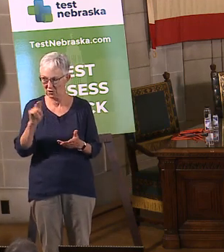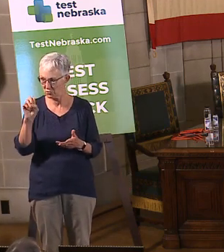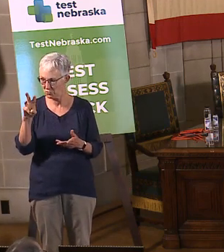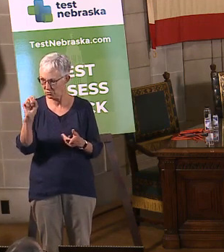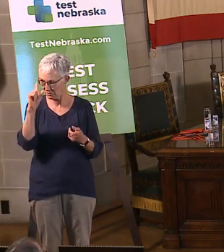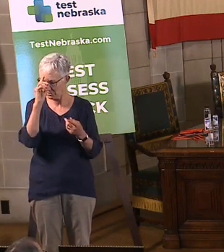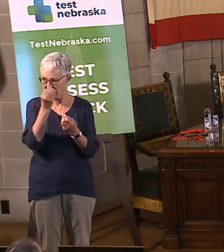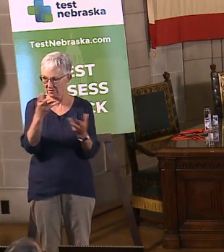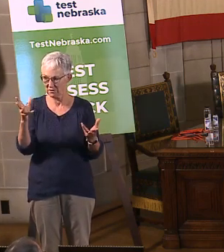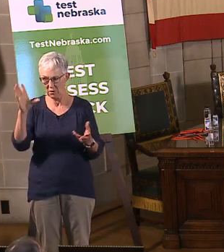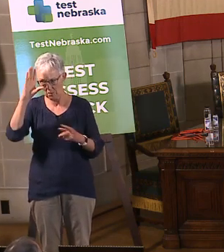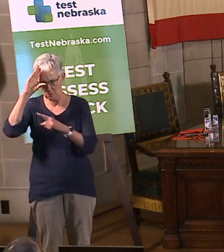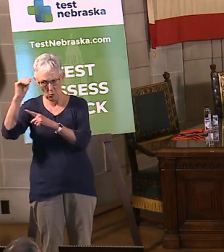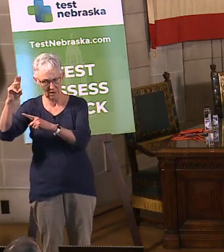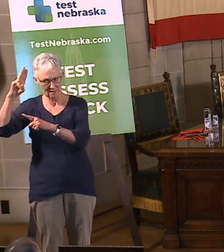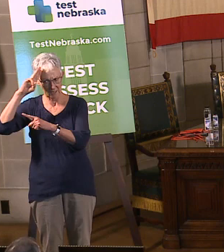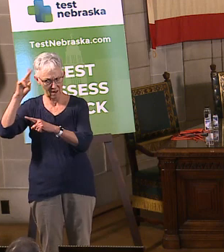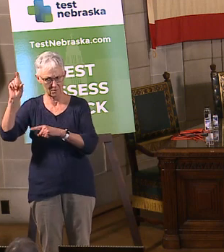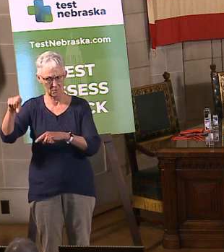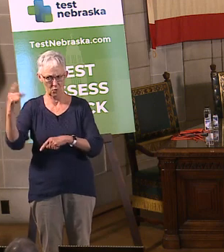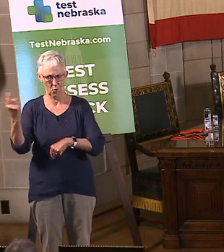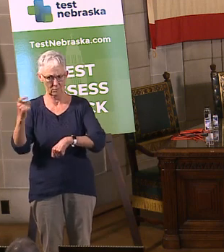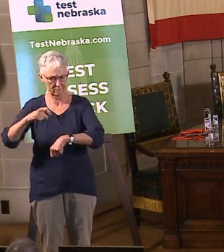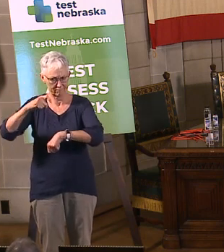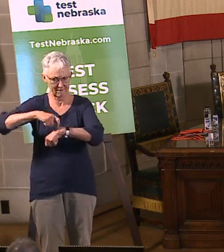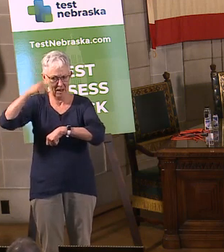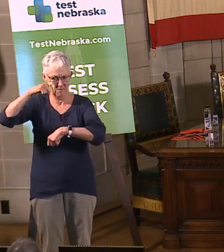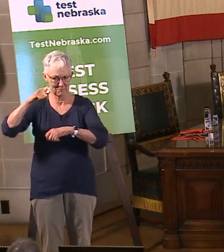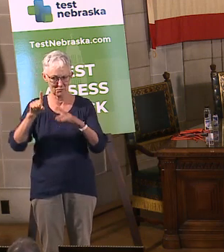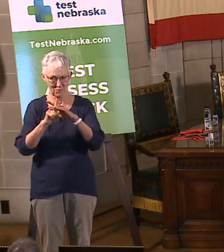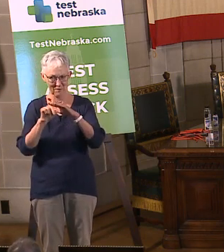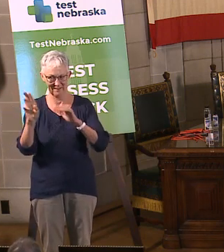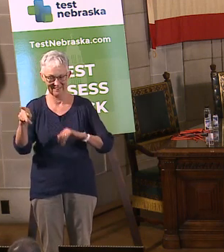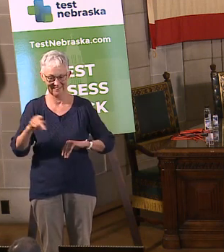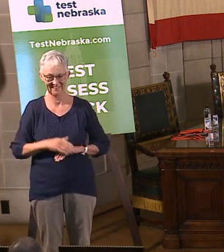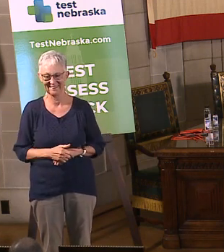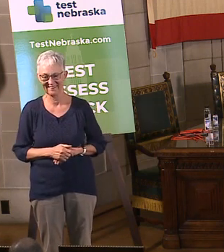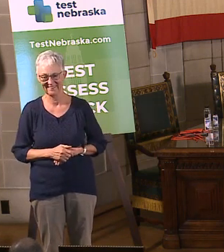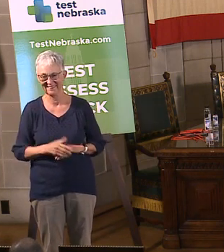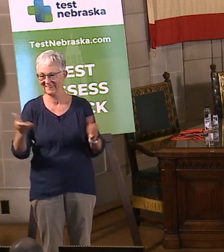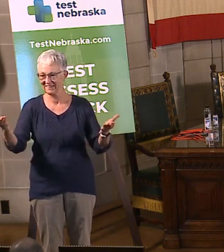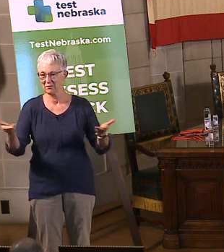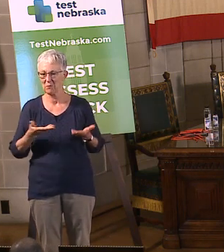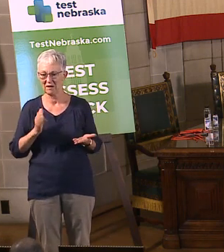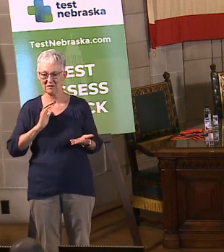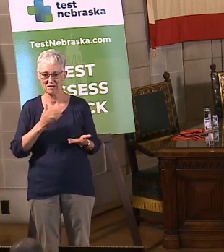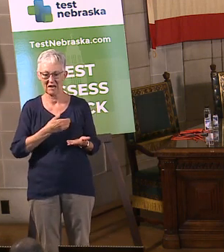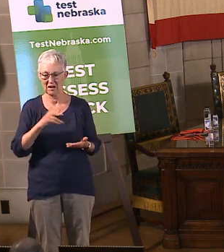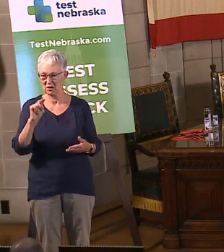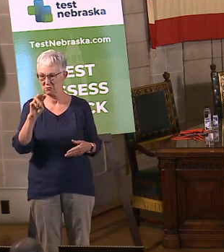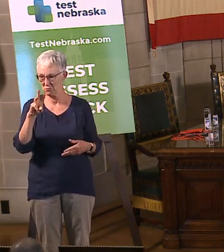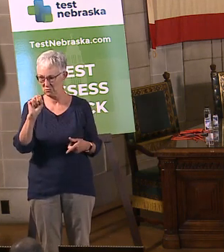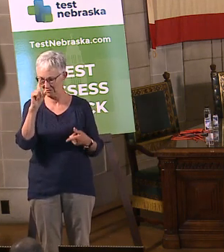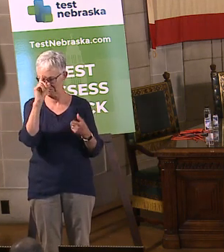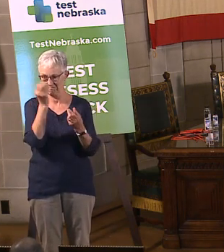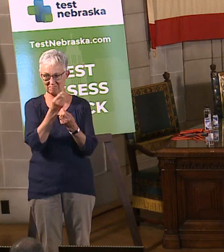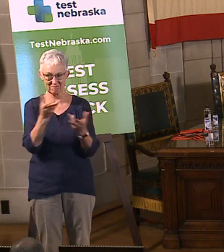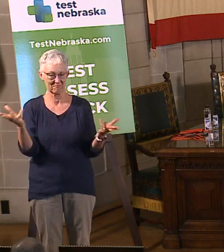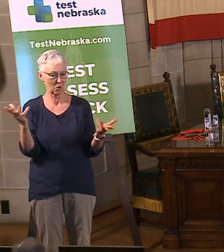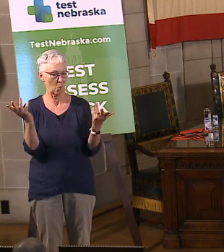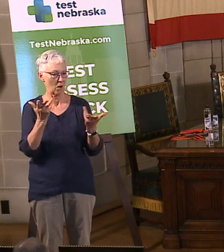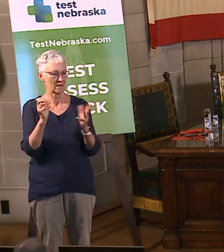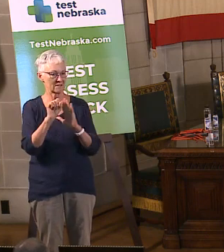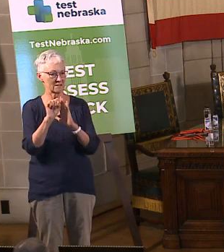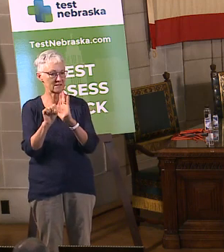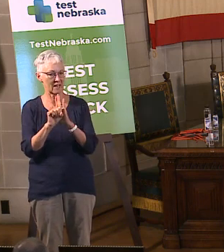guys supposed to be on time and stuff like that? Okay, all right. Well, again, welcome everybody to our press briefing with regard to what the state is doing to slow the spread